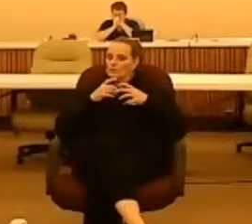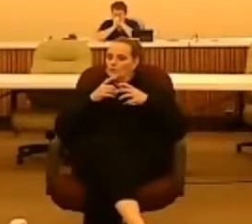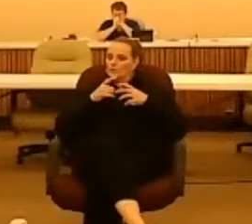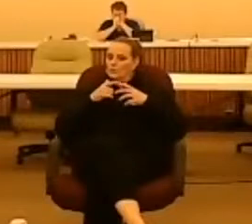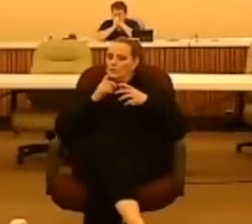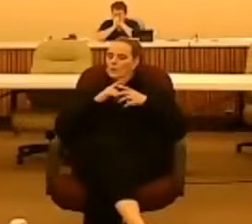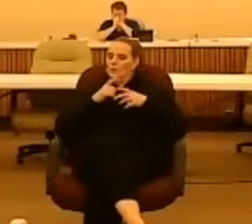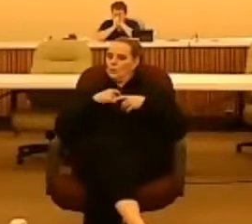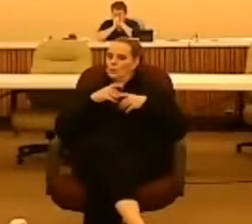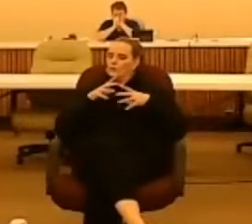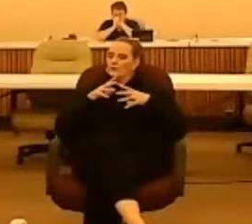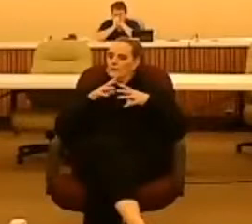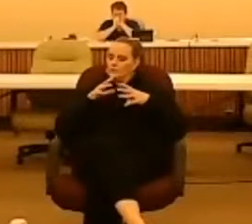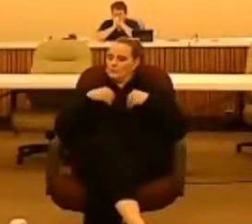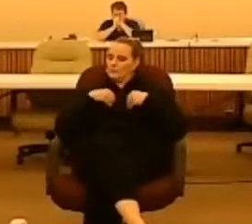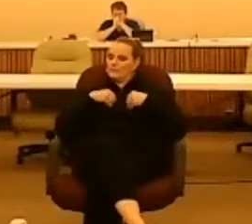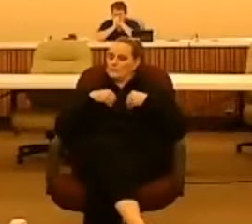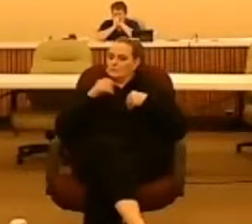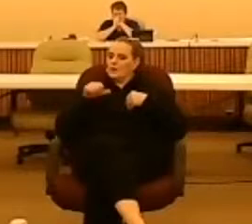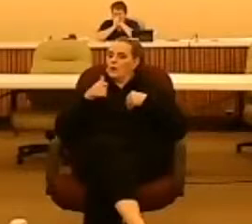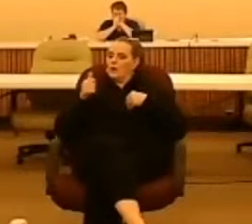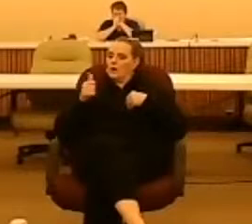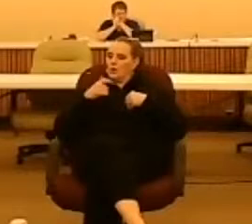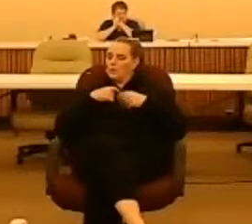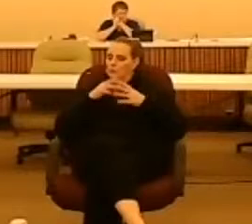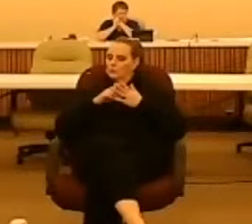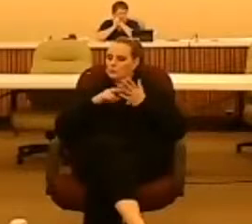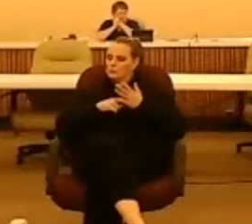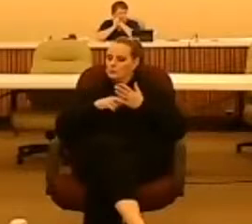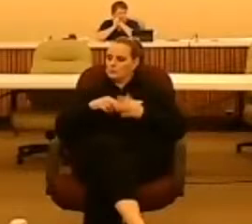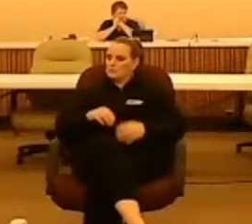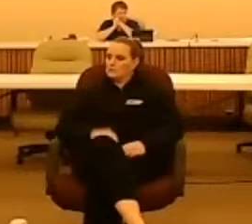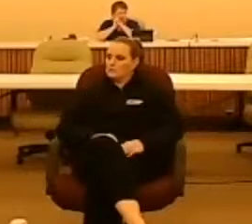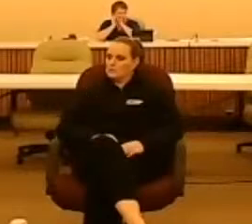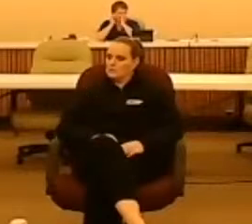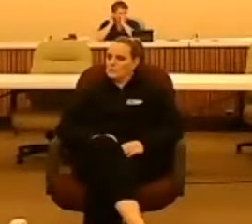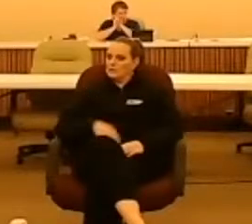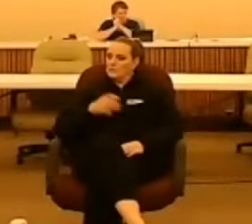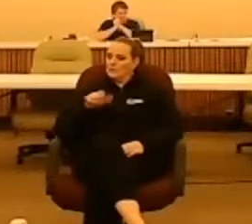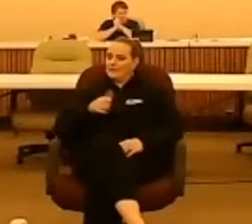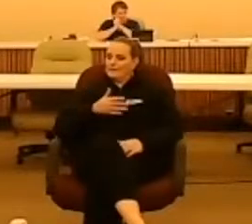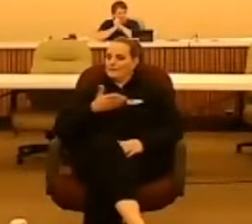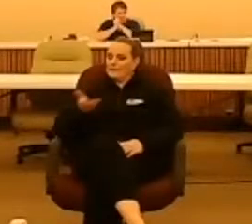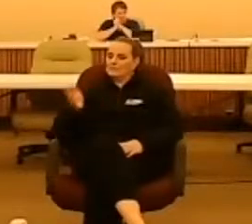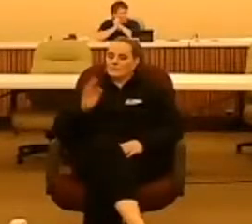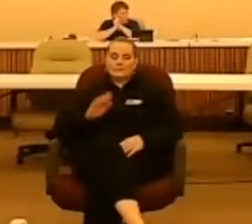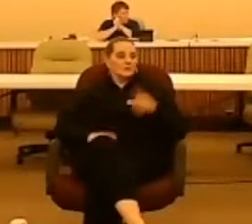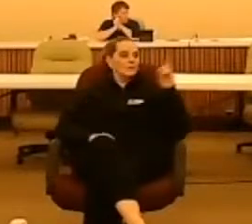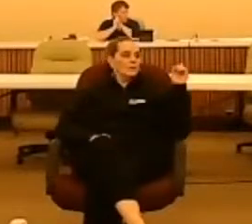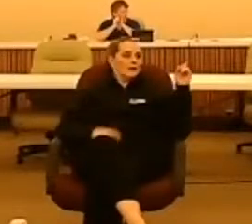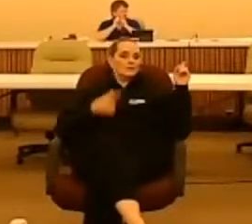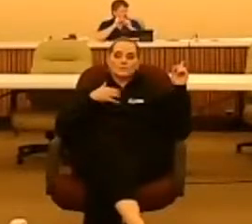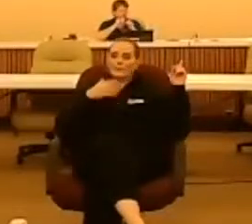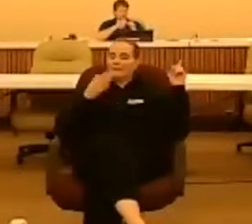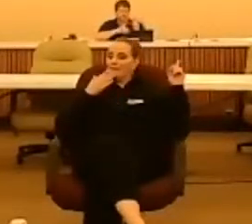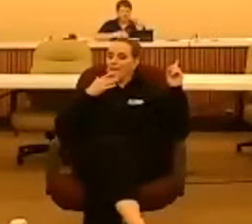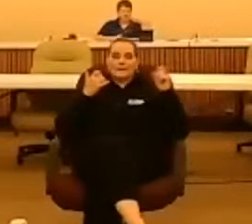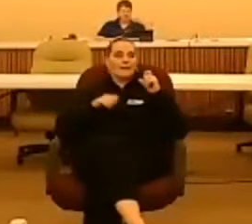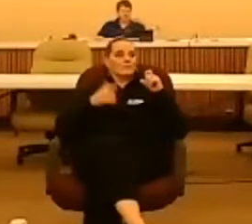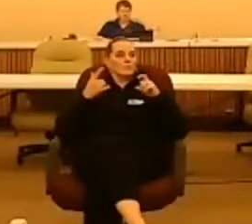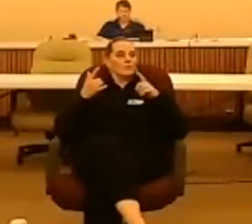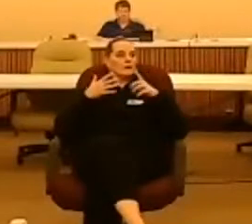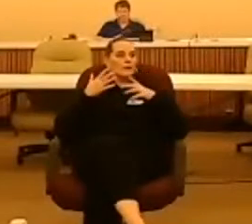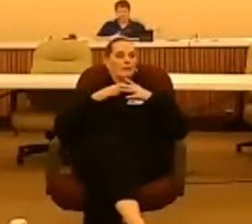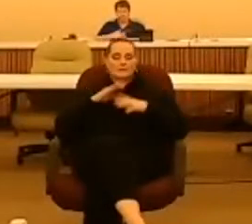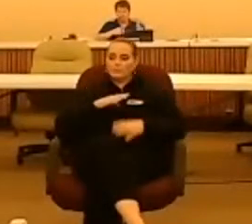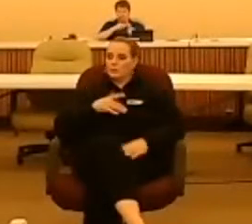rules. Okay, thank you. Thank you, Kevin. Anything else? I just want to thank everybody that's on the ethics board,